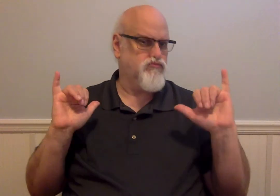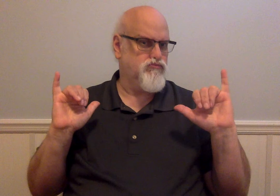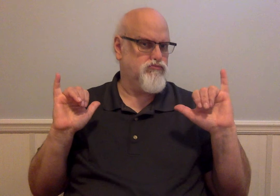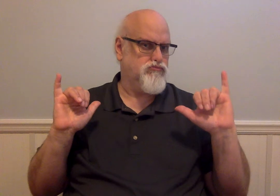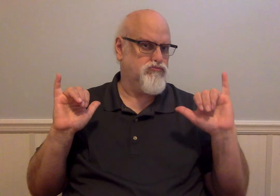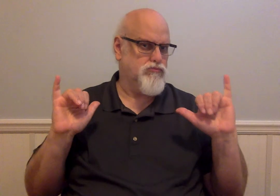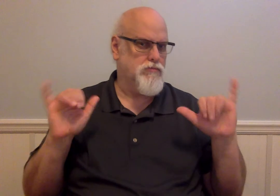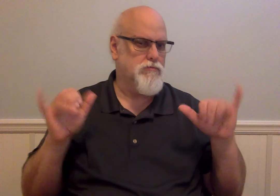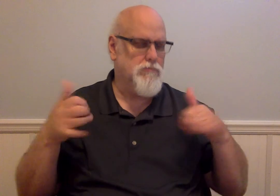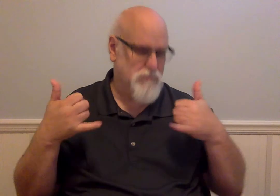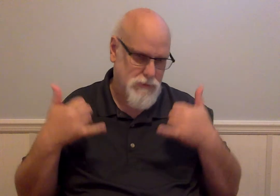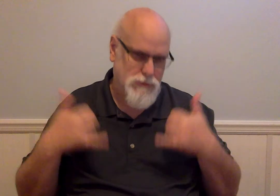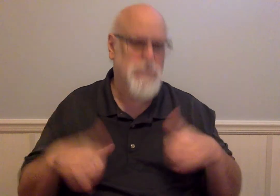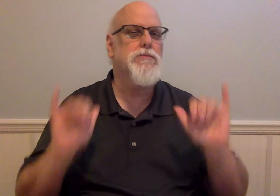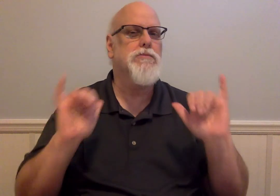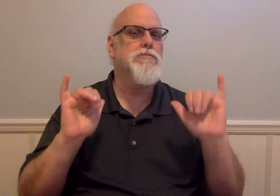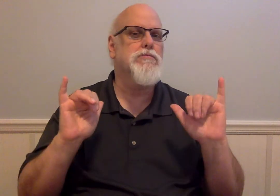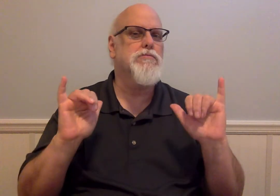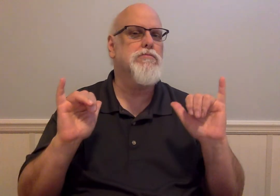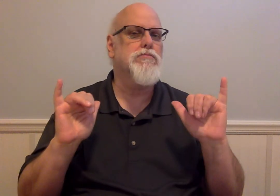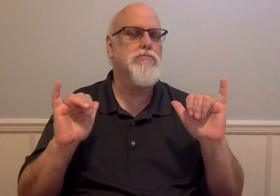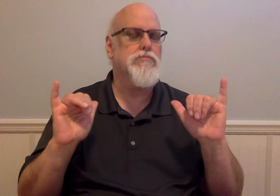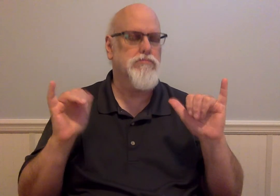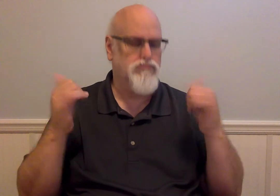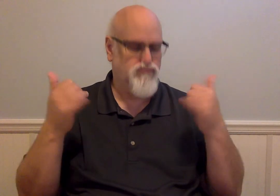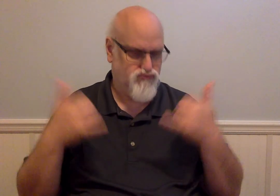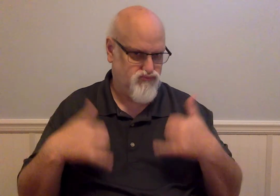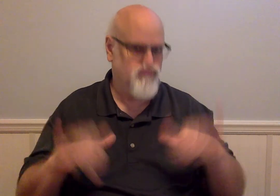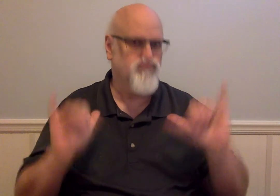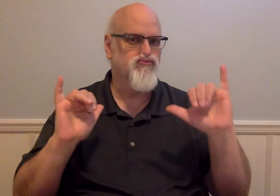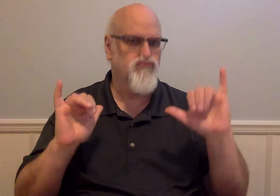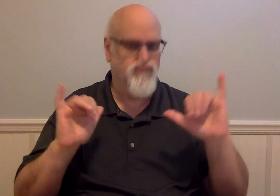Still, we're still working, still.